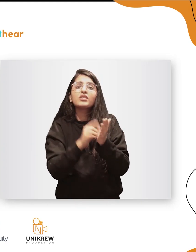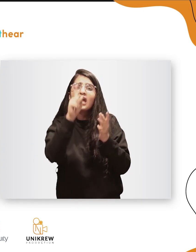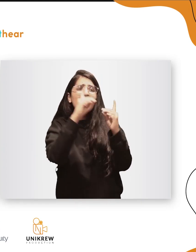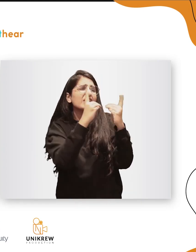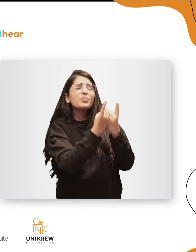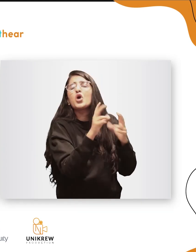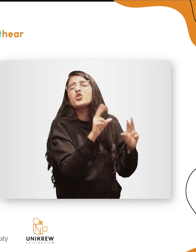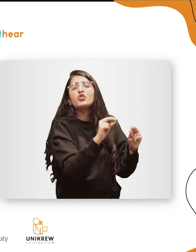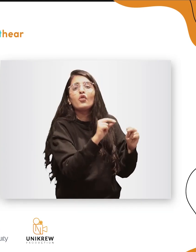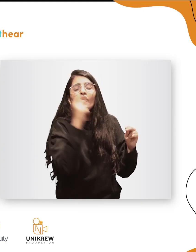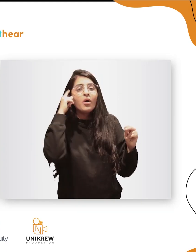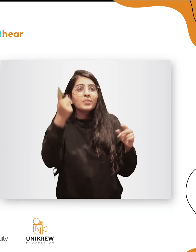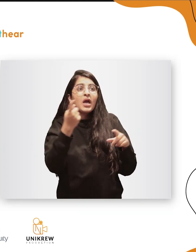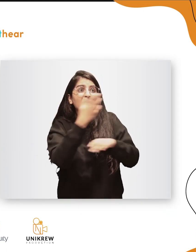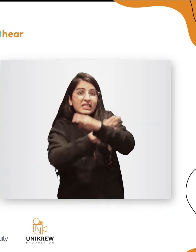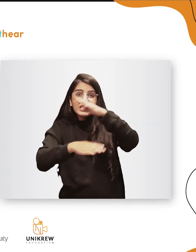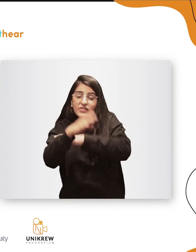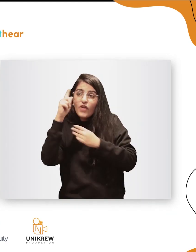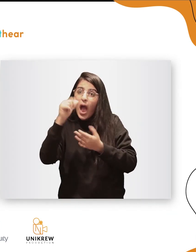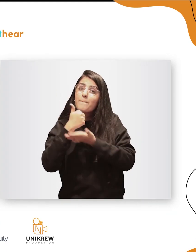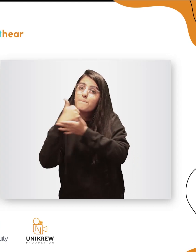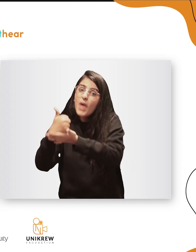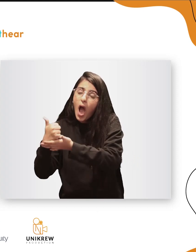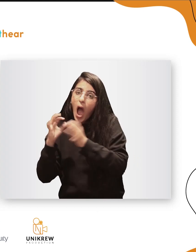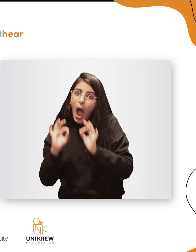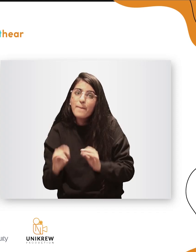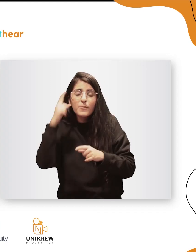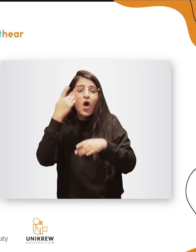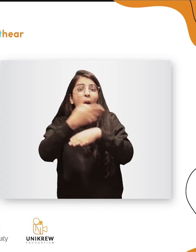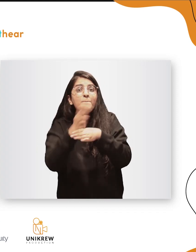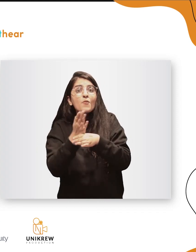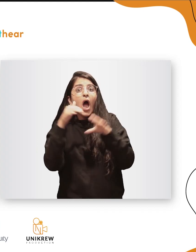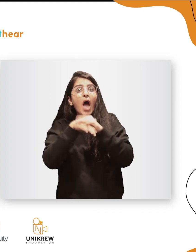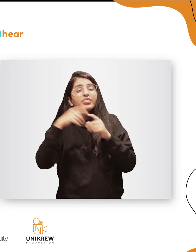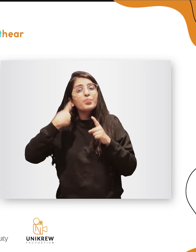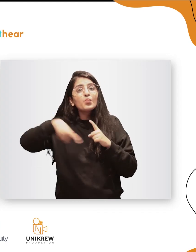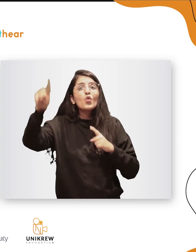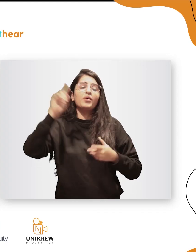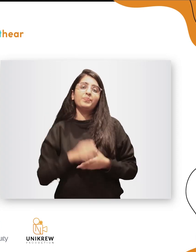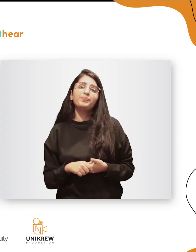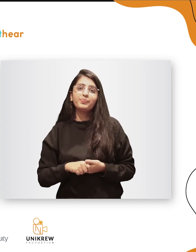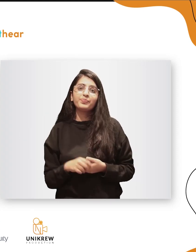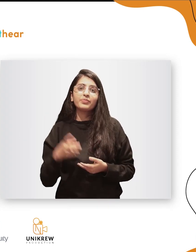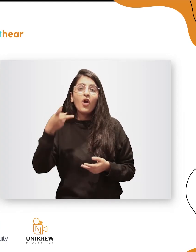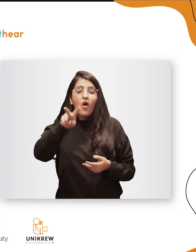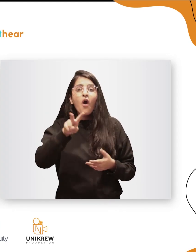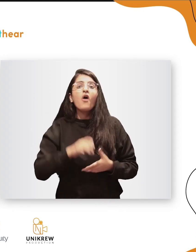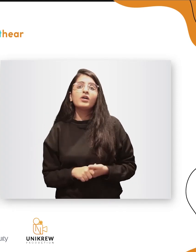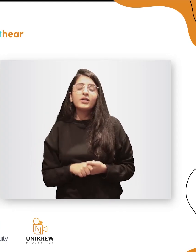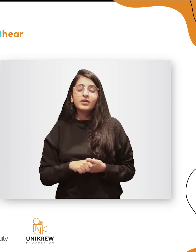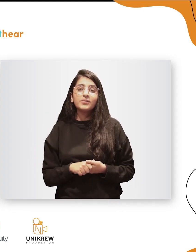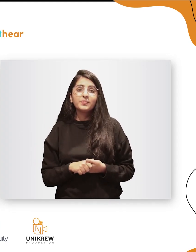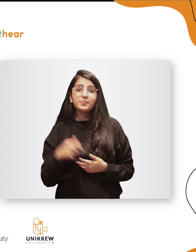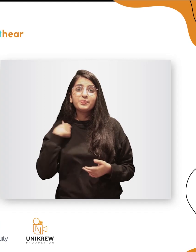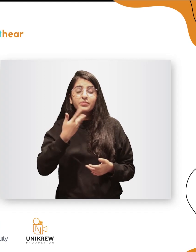for the department but also for the differently abled friends across the province, is the fact that our